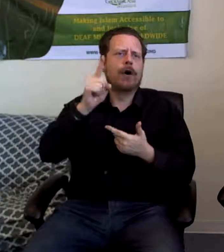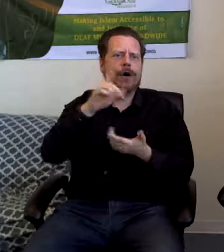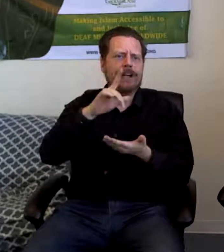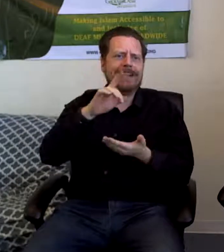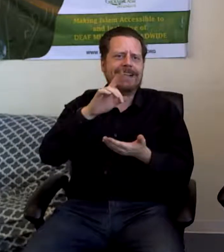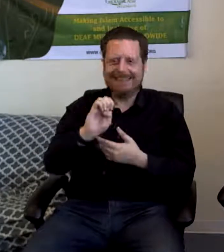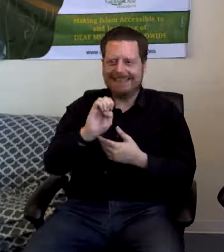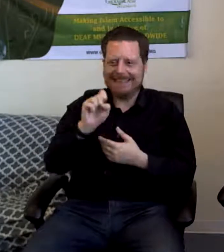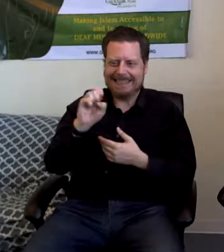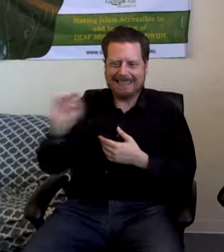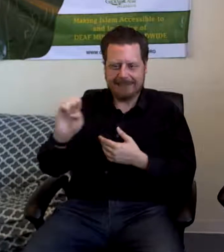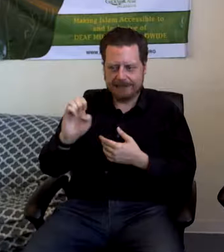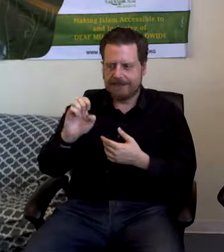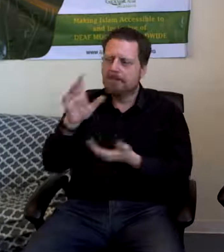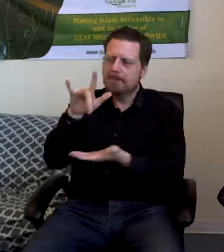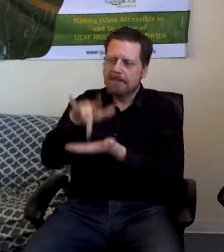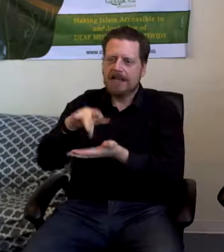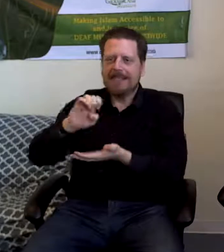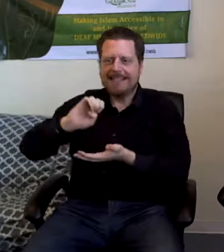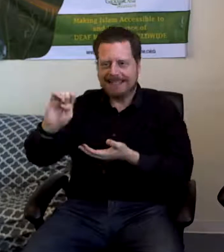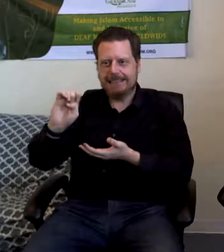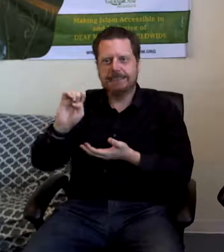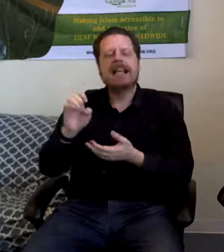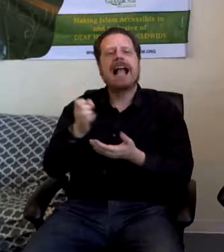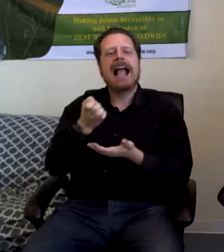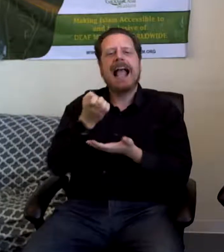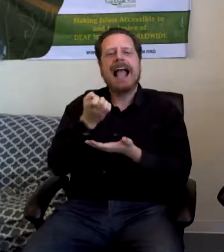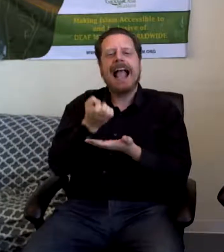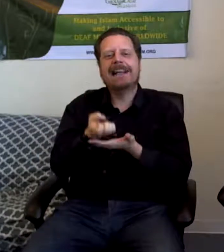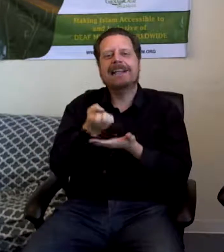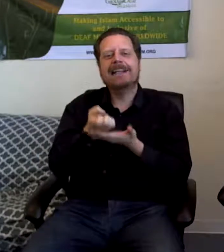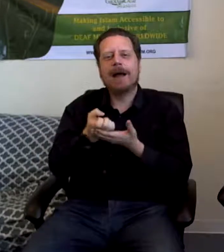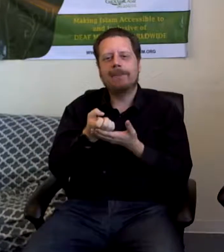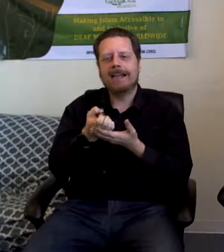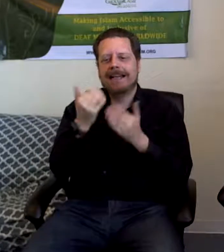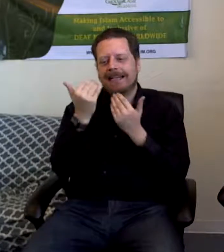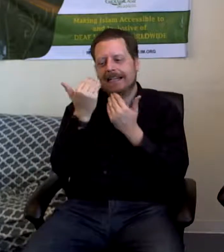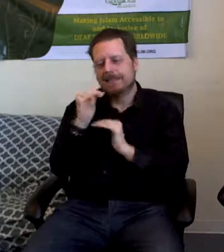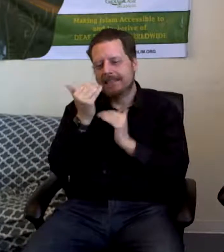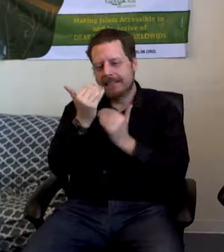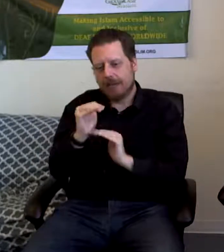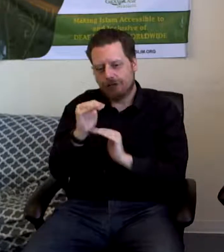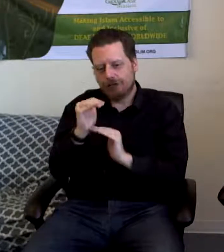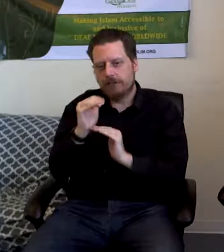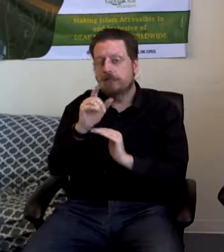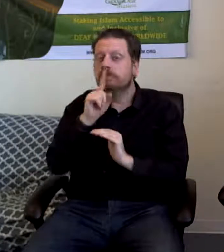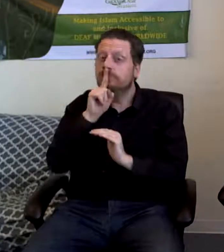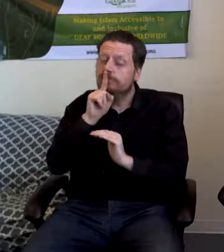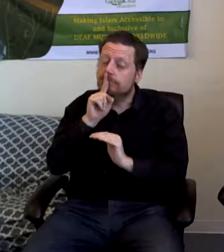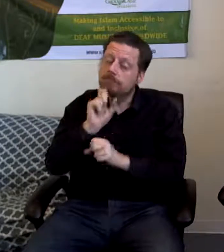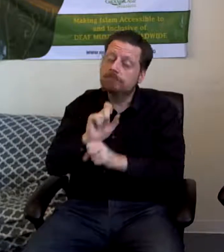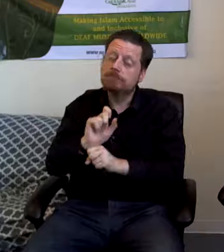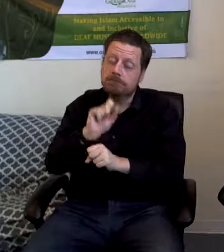will find that economic restraints and economic conditions are a real problem.